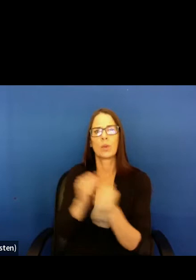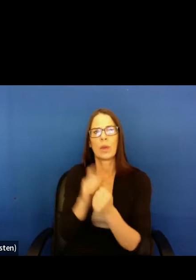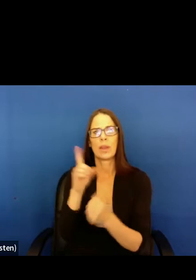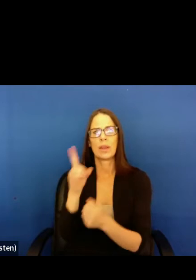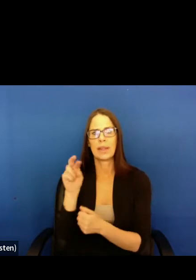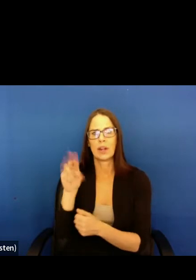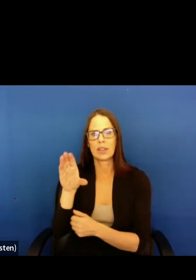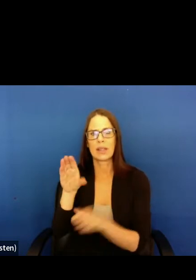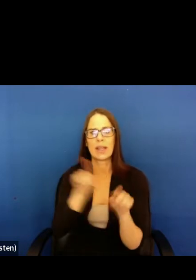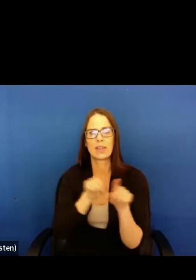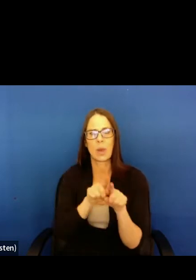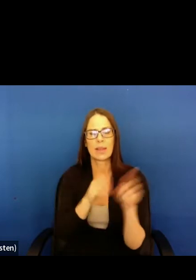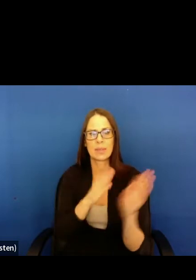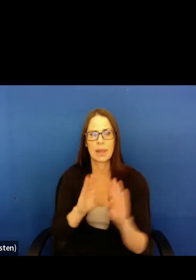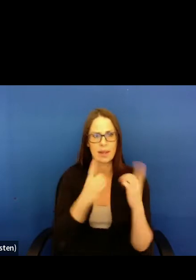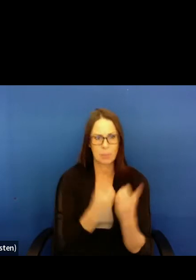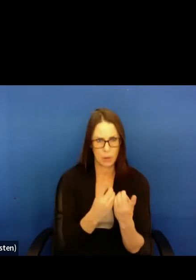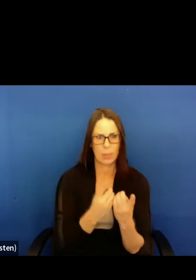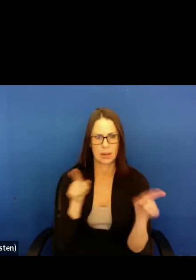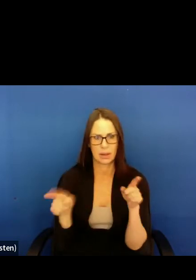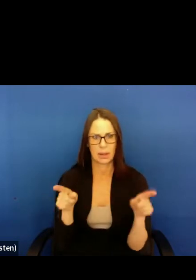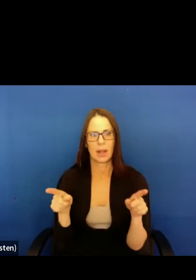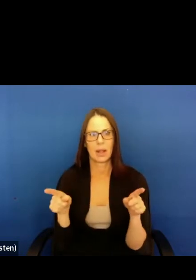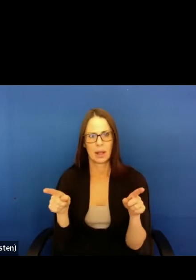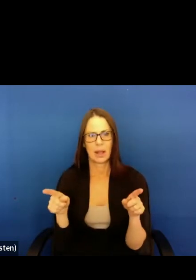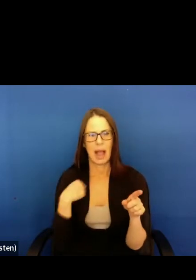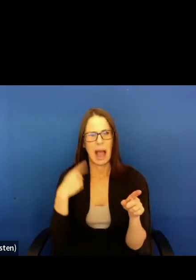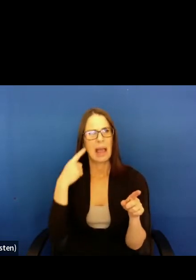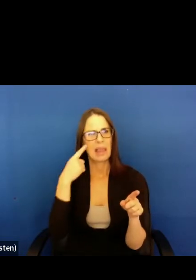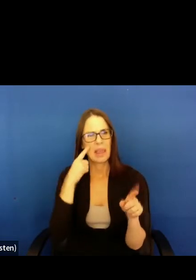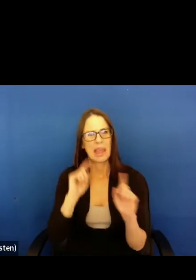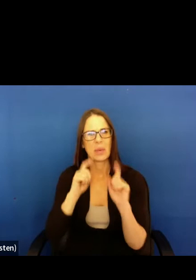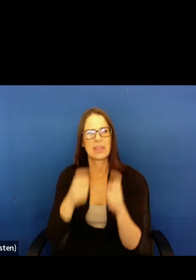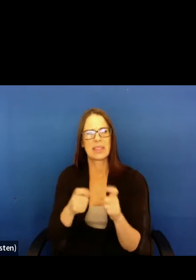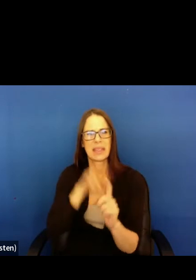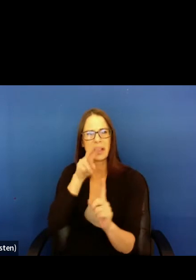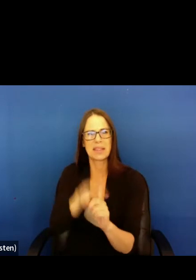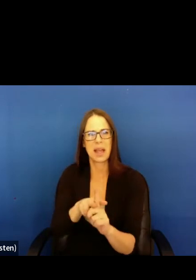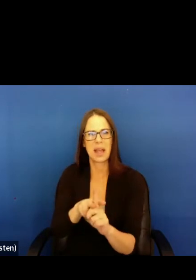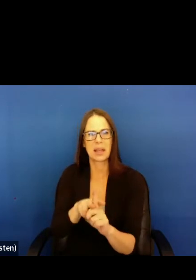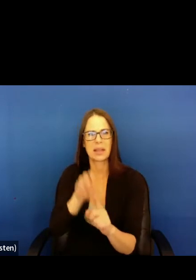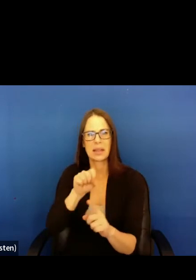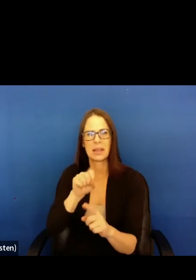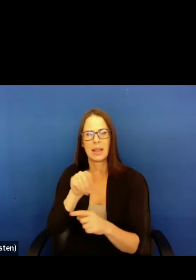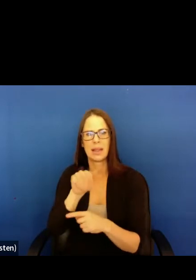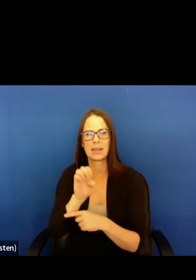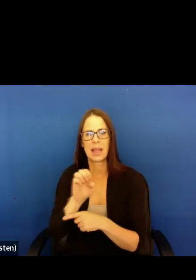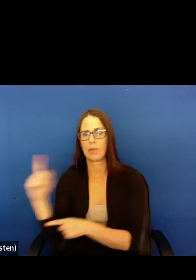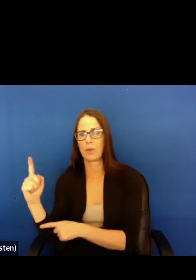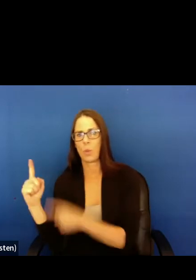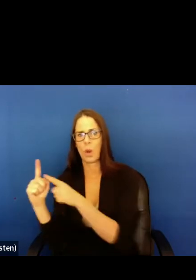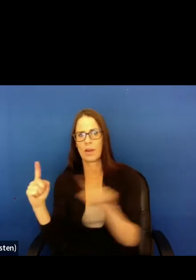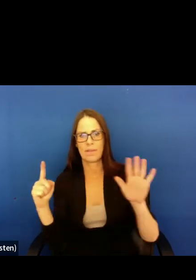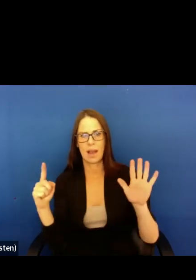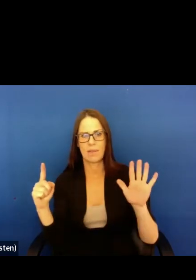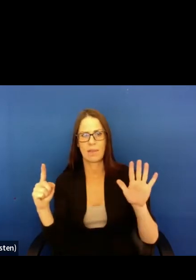planning department to try to give it. I think it was a scale from 1 to 5, and when you had ones